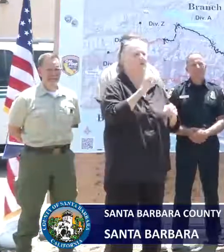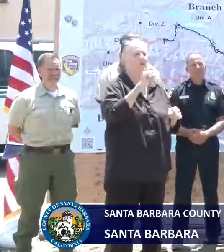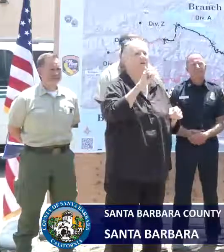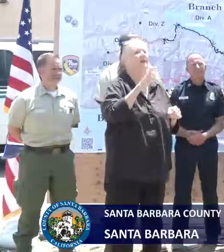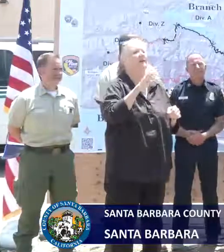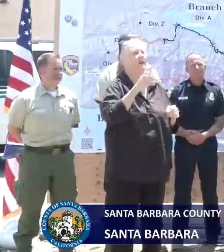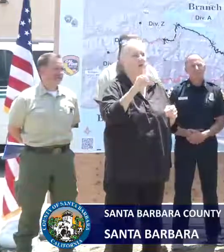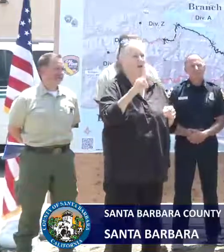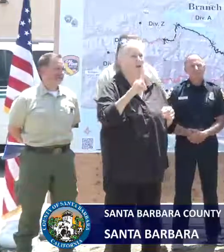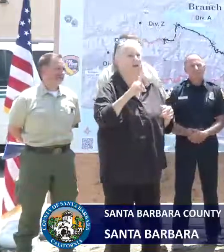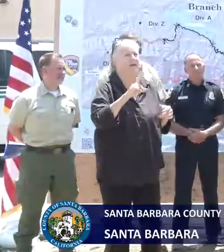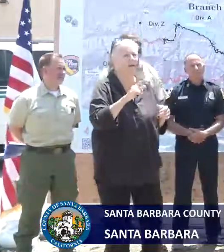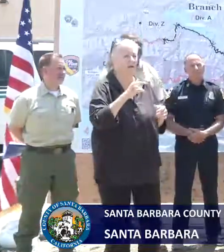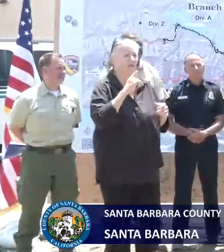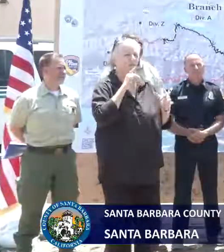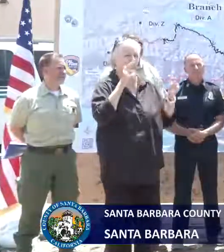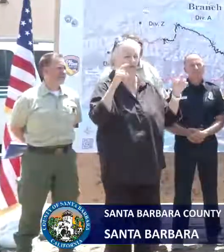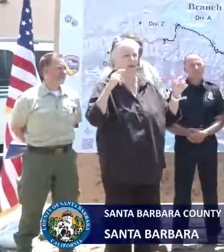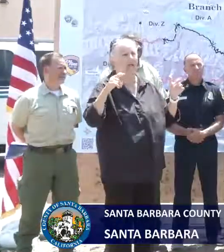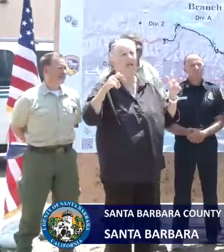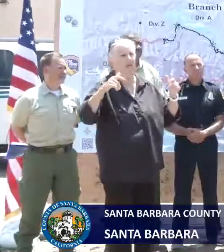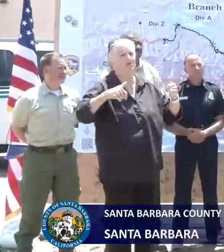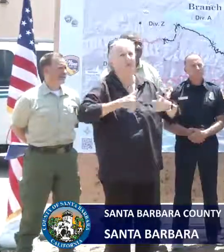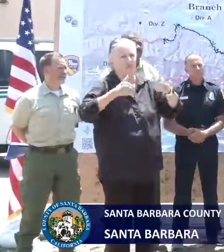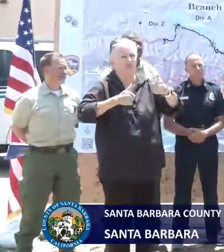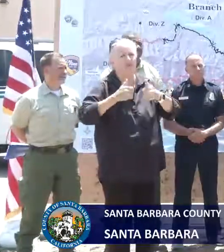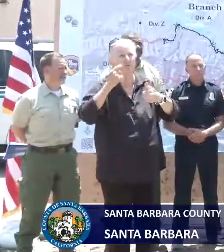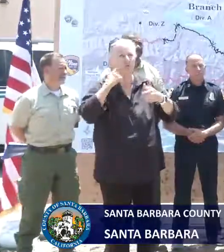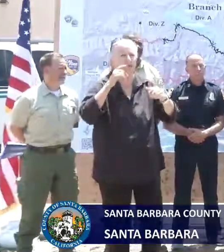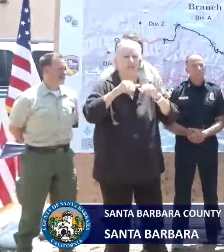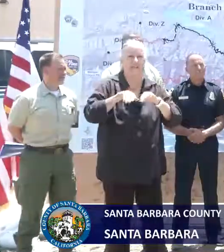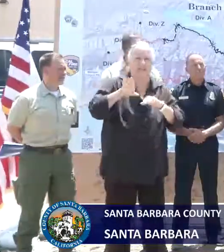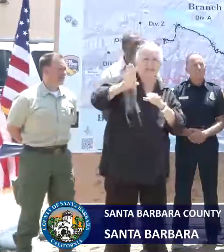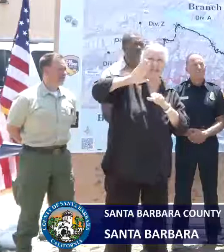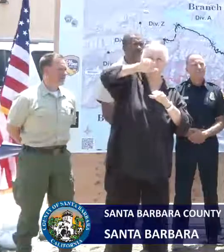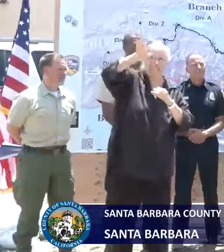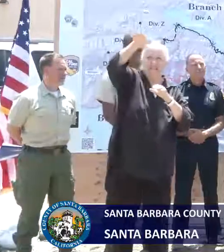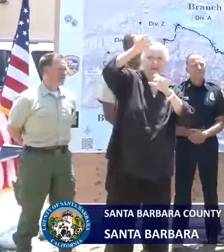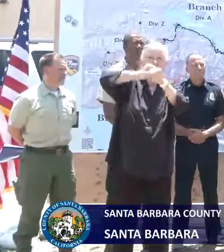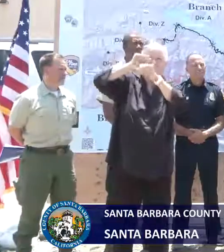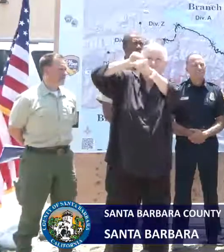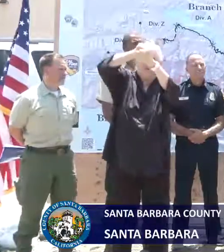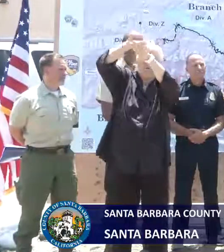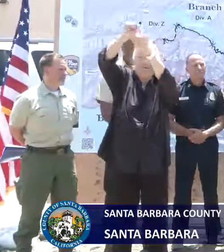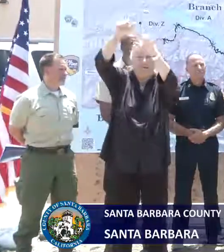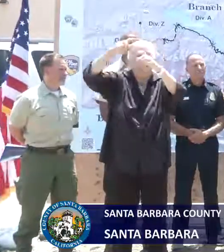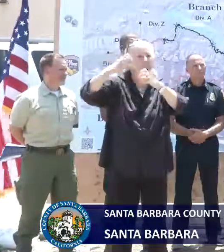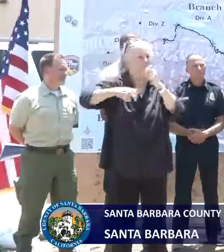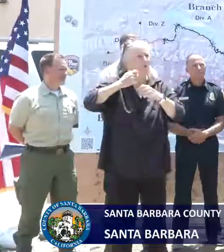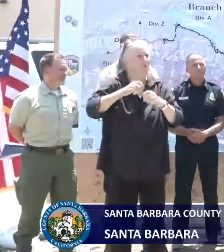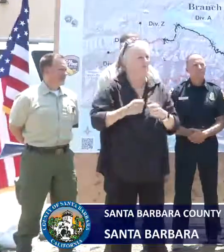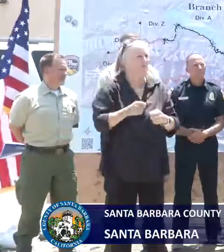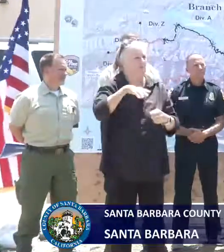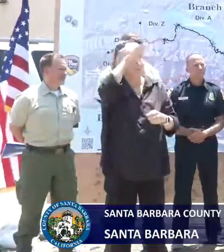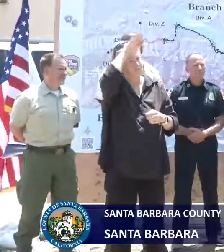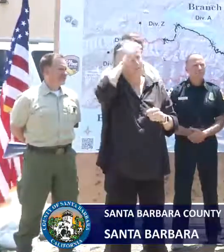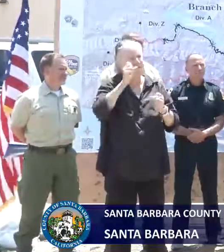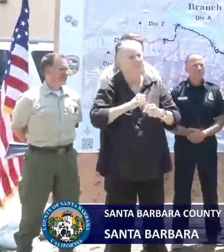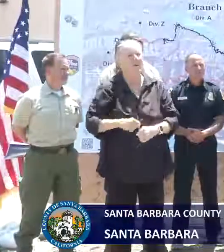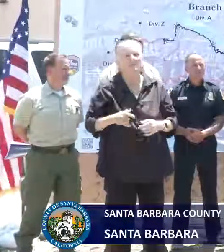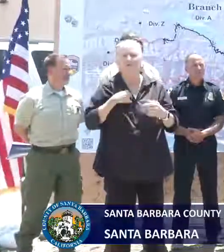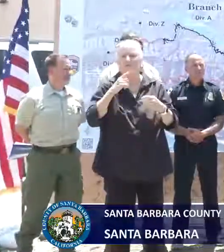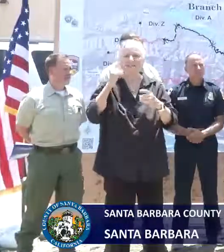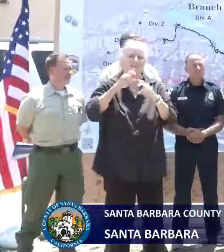So the big challenges today, I think we're getting into that steep and rocky terrain, very difficult for firefighters, very difficult to support. Anybody that